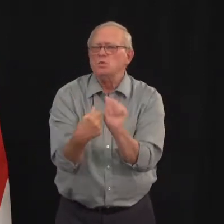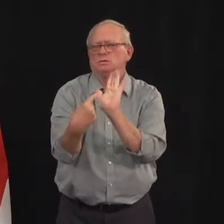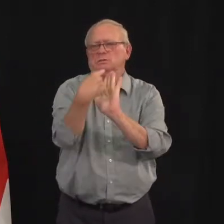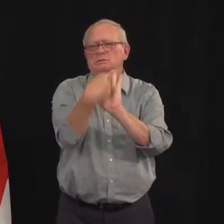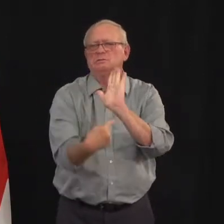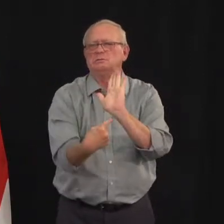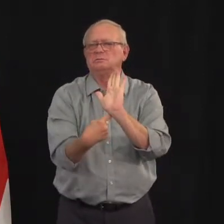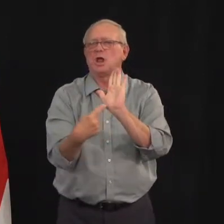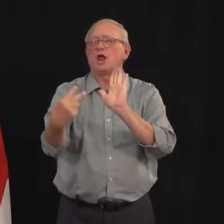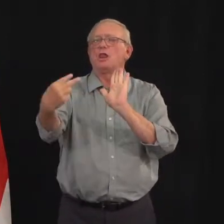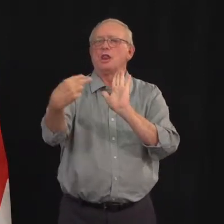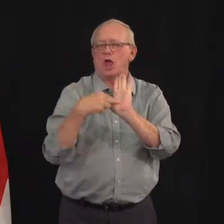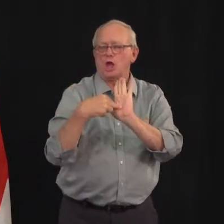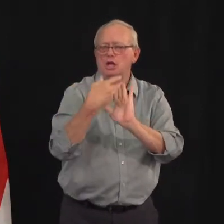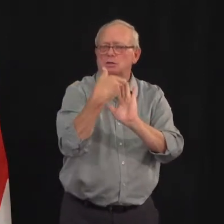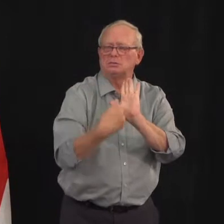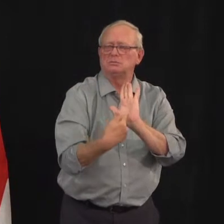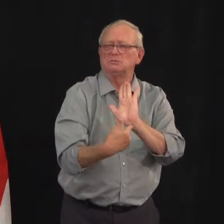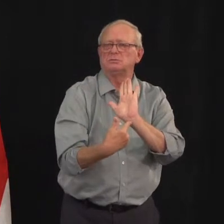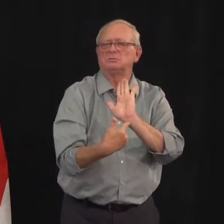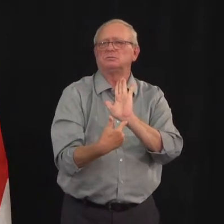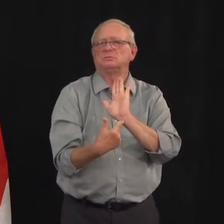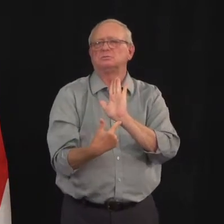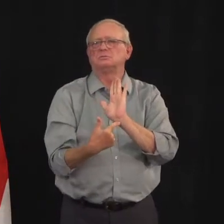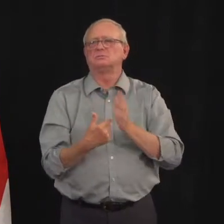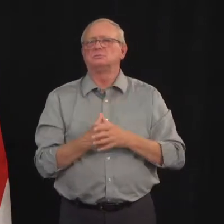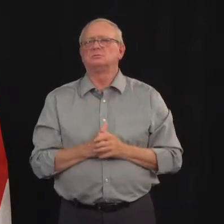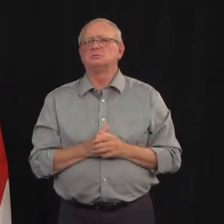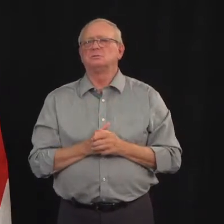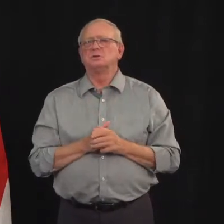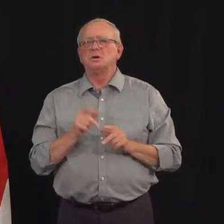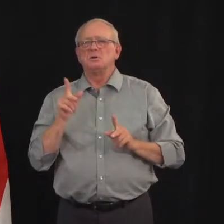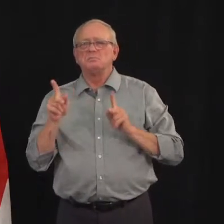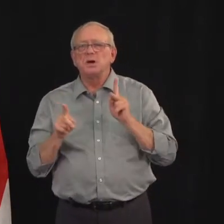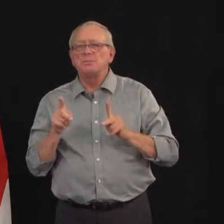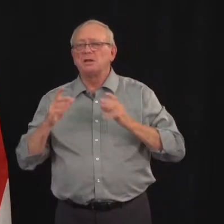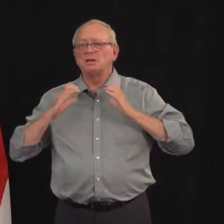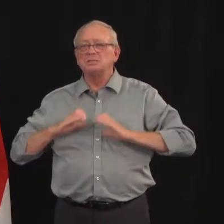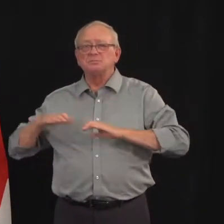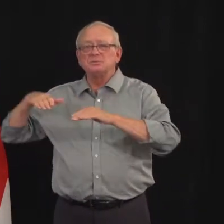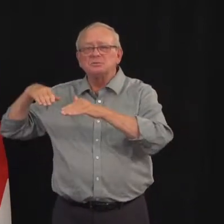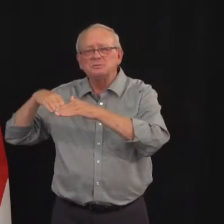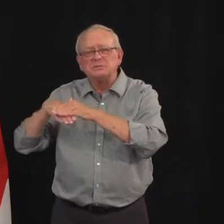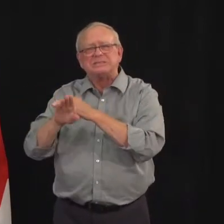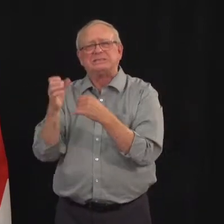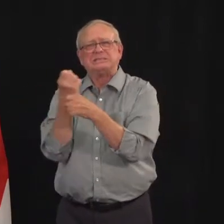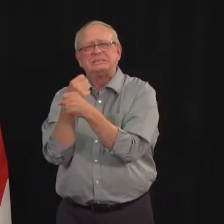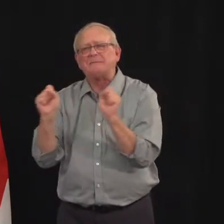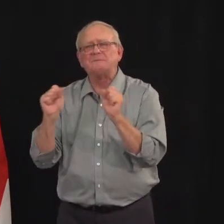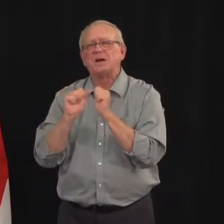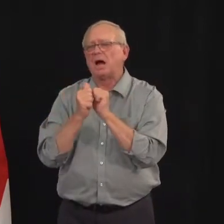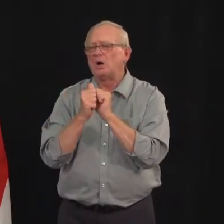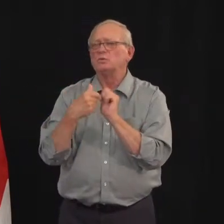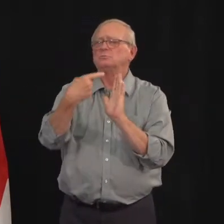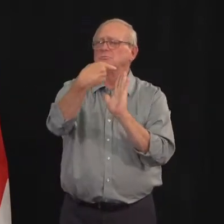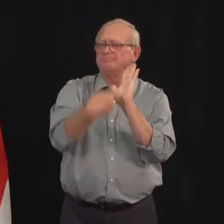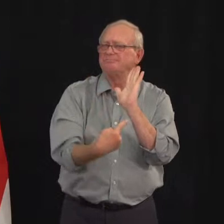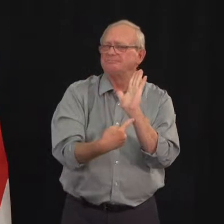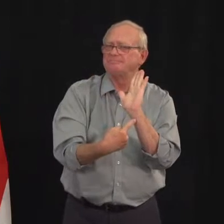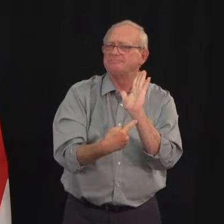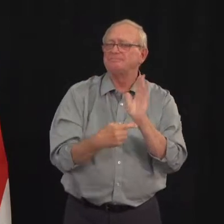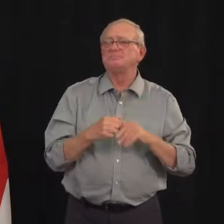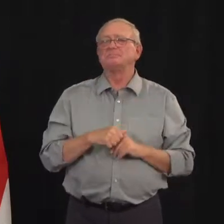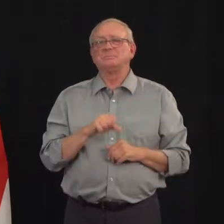of things that they can do to keep their staff and patrons safe, and making sure that we're undertaking an approach